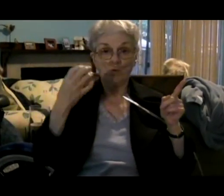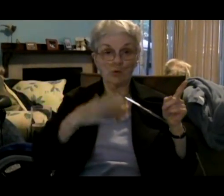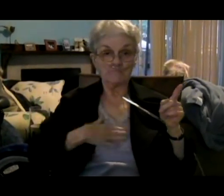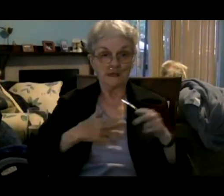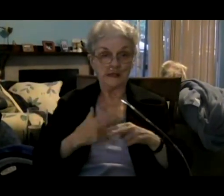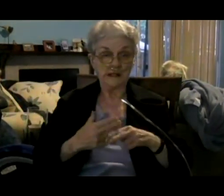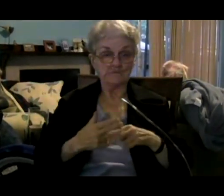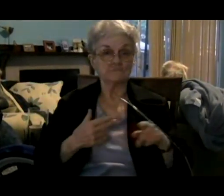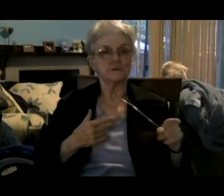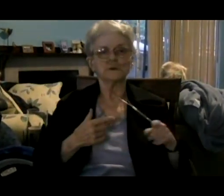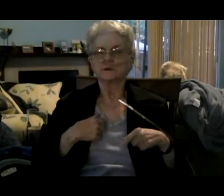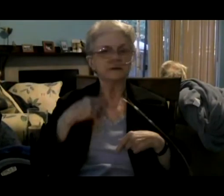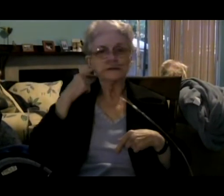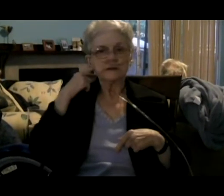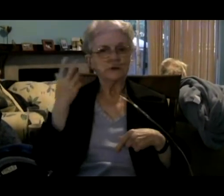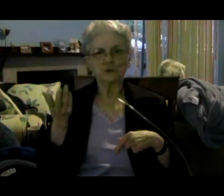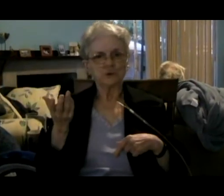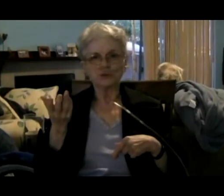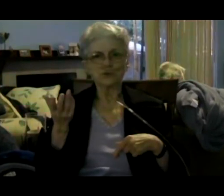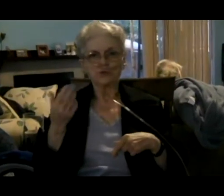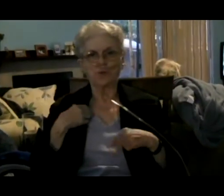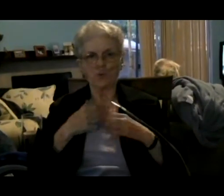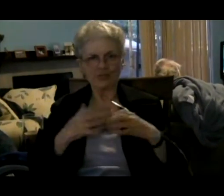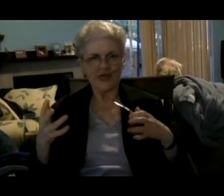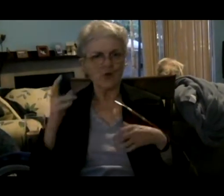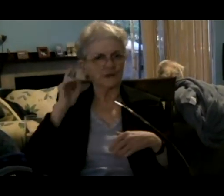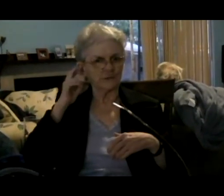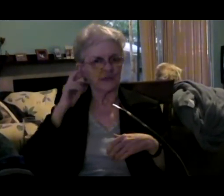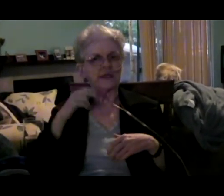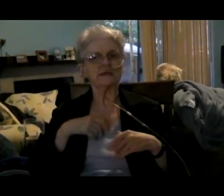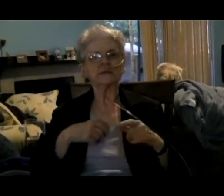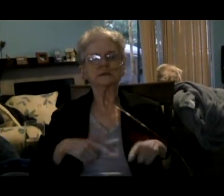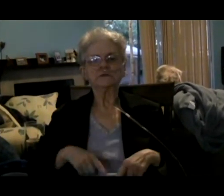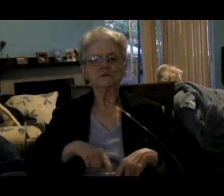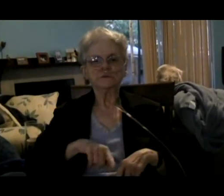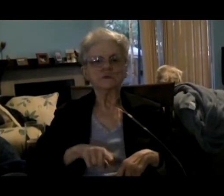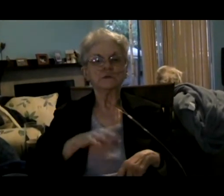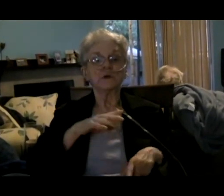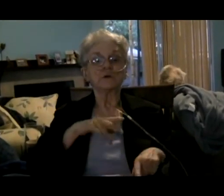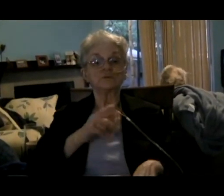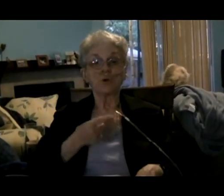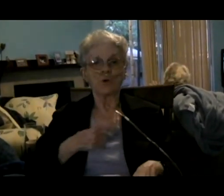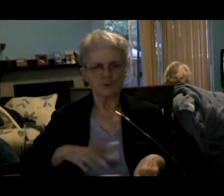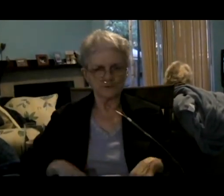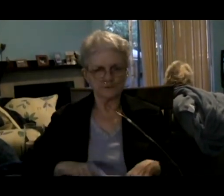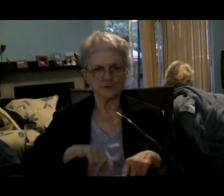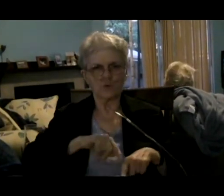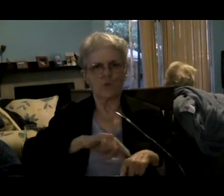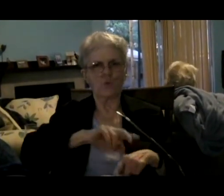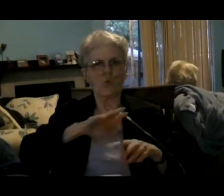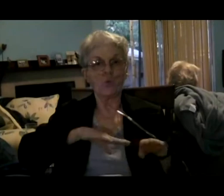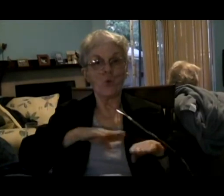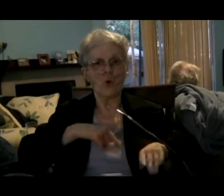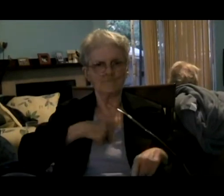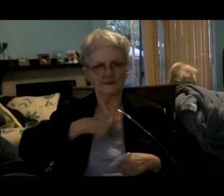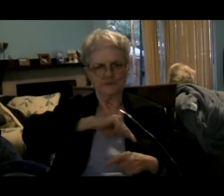Um, so of course, my mom would try to get my attention, call my name, but I'm deaf. I couldn't hear